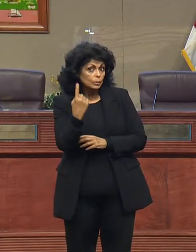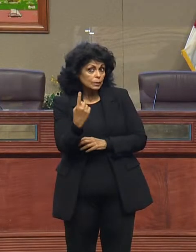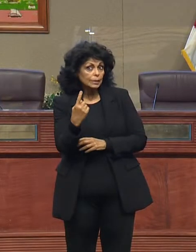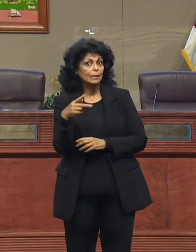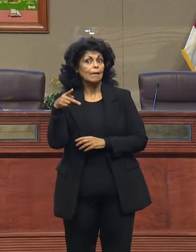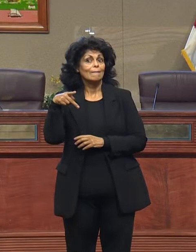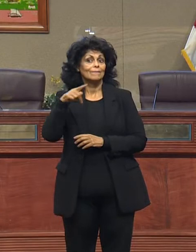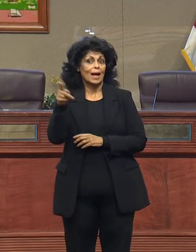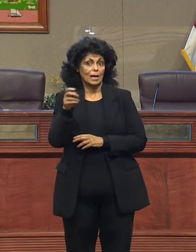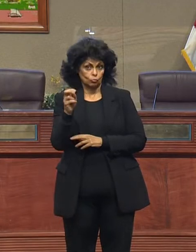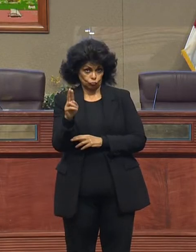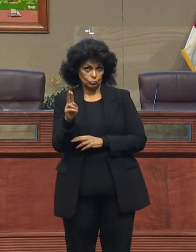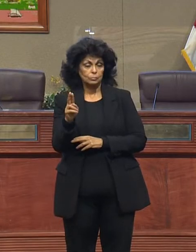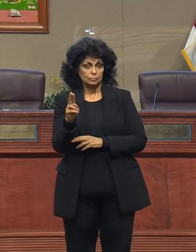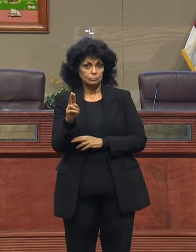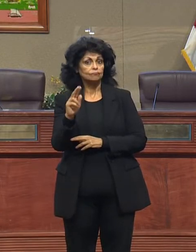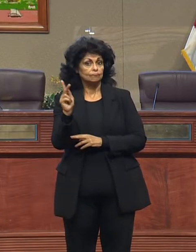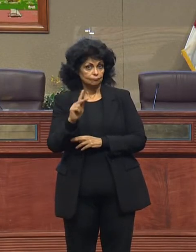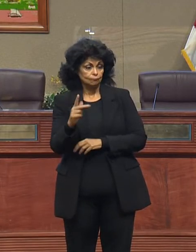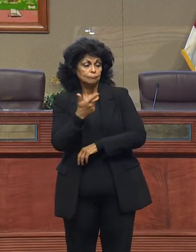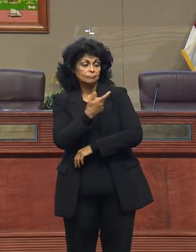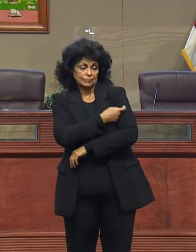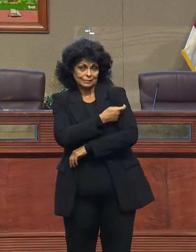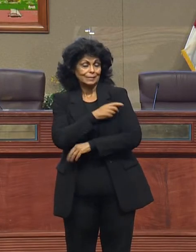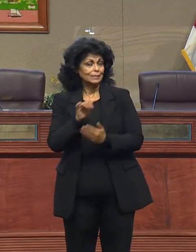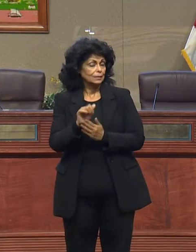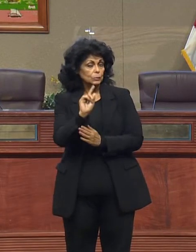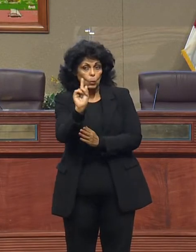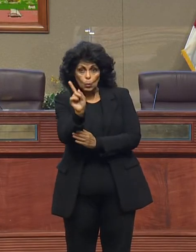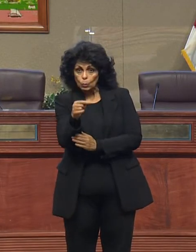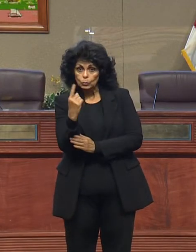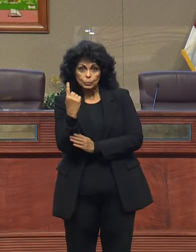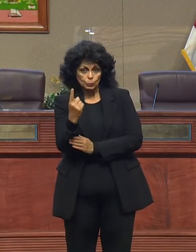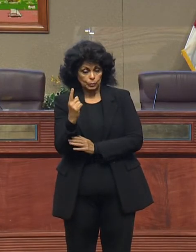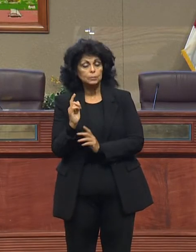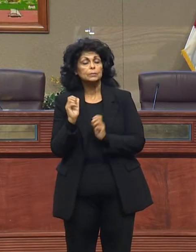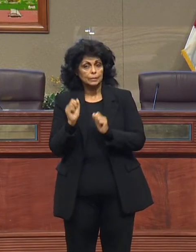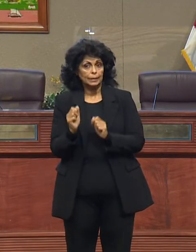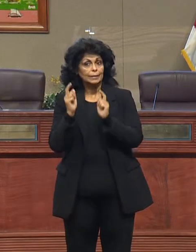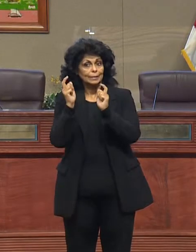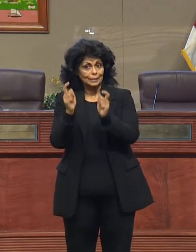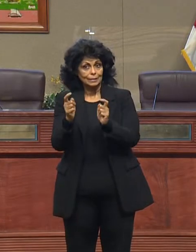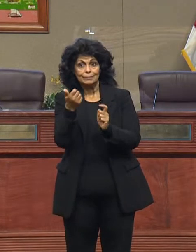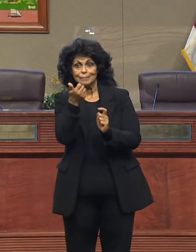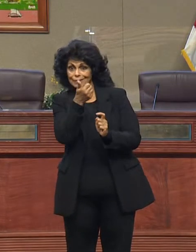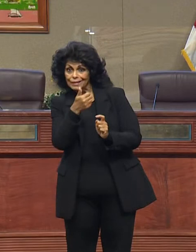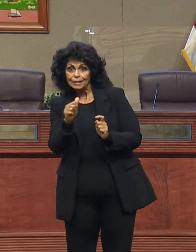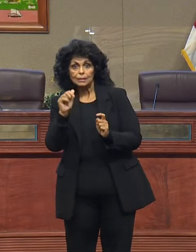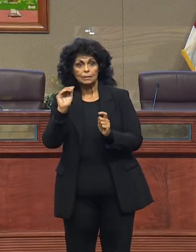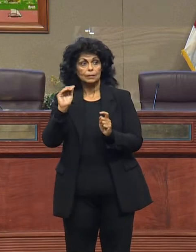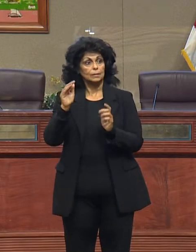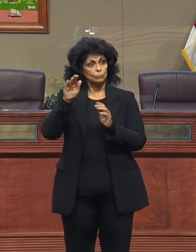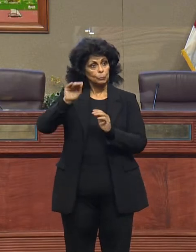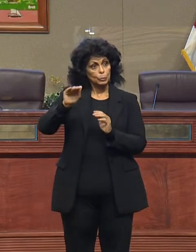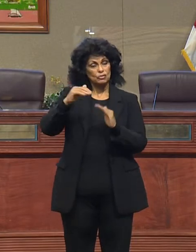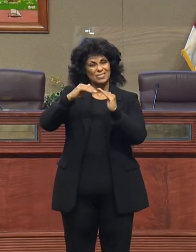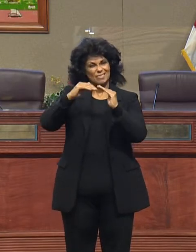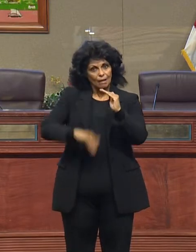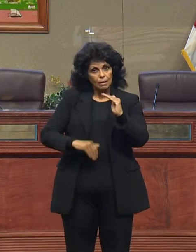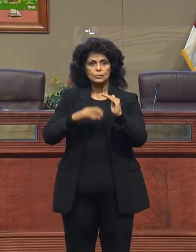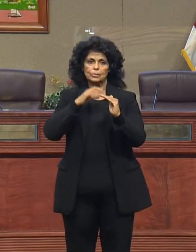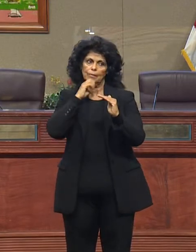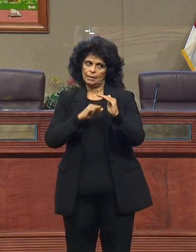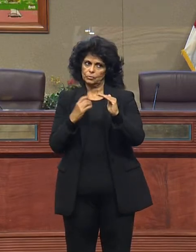vaccine currently authorized for individuals under the age of 18. As the Orange County